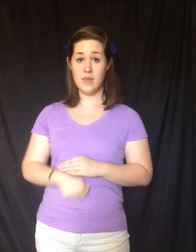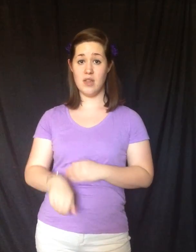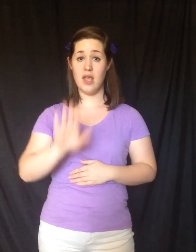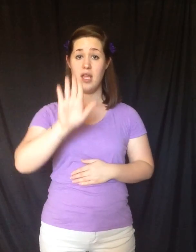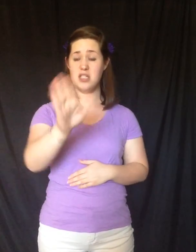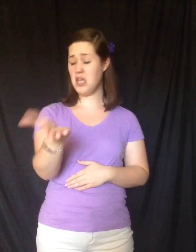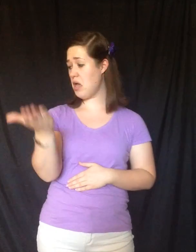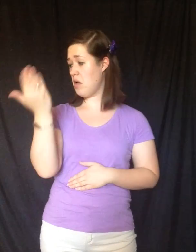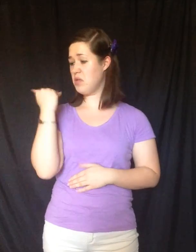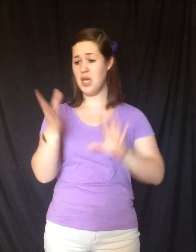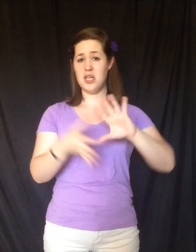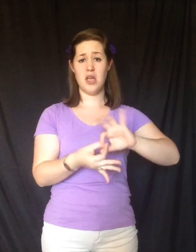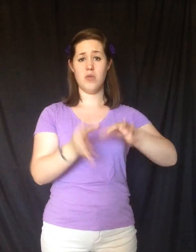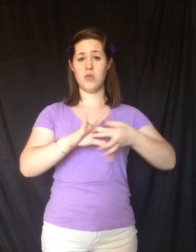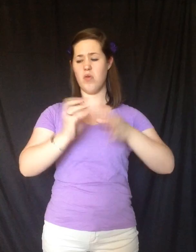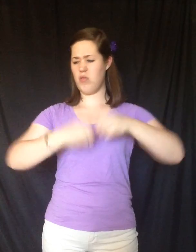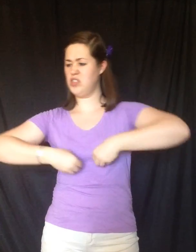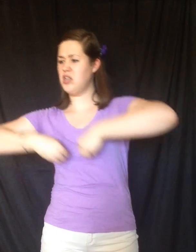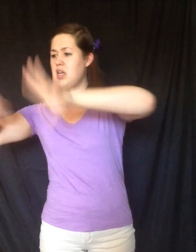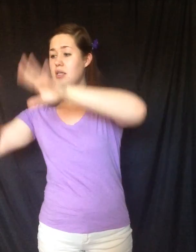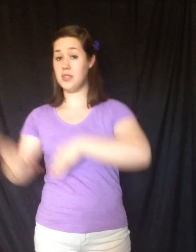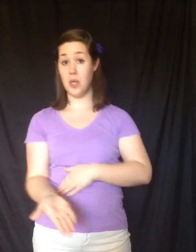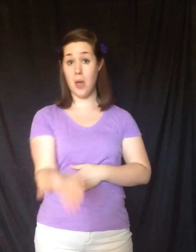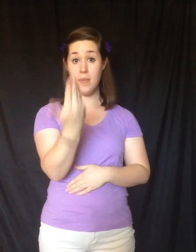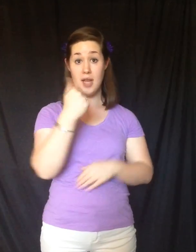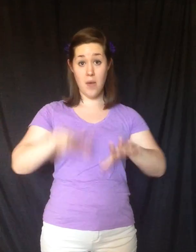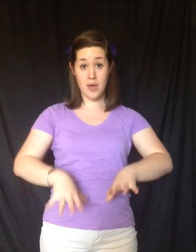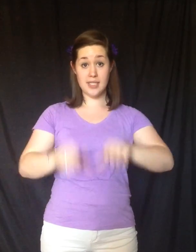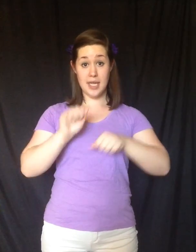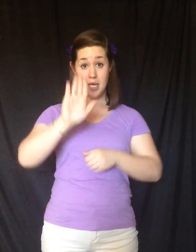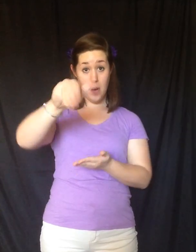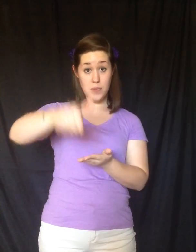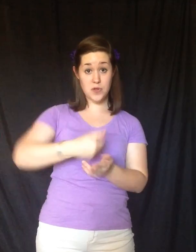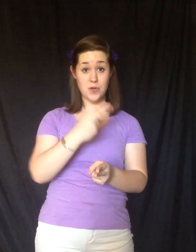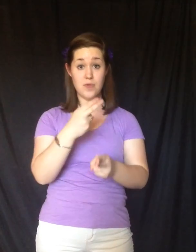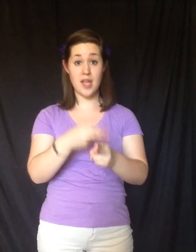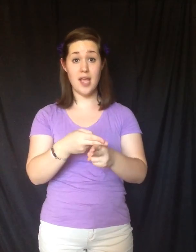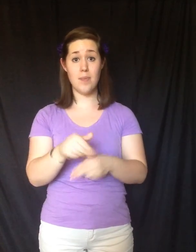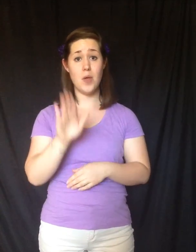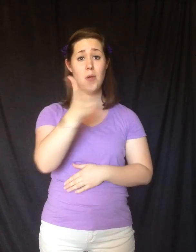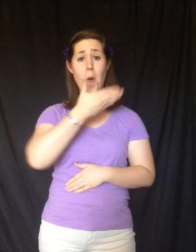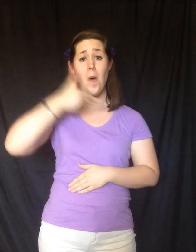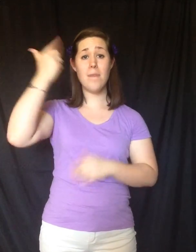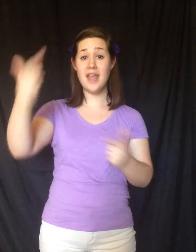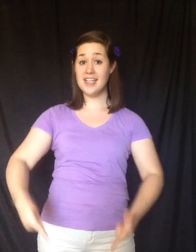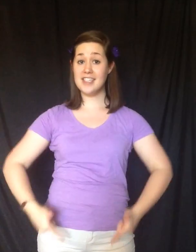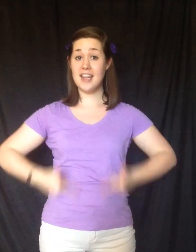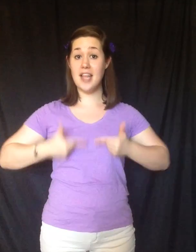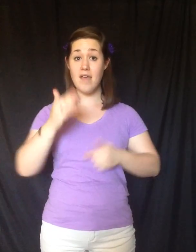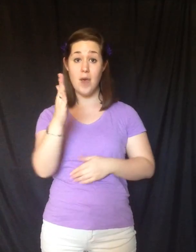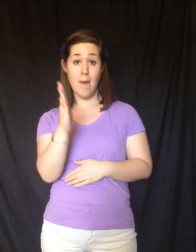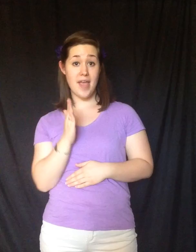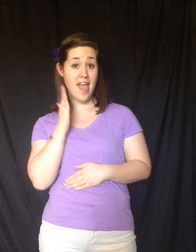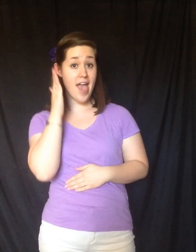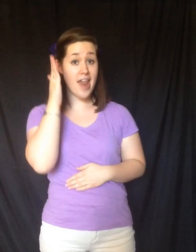Lay down, lay down your old chains. Come now and take up your new name. Your best life up ahead